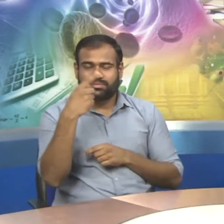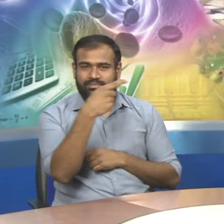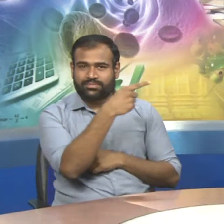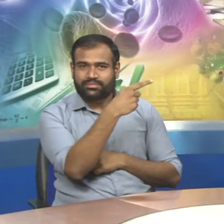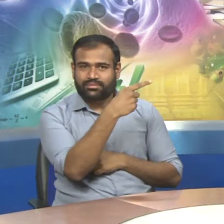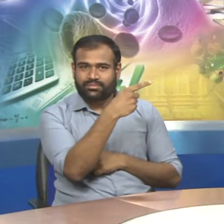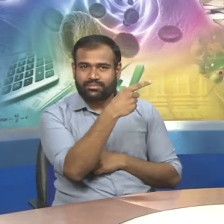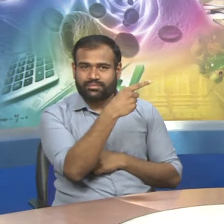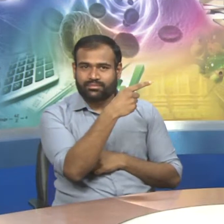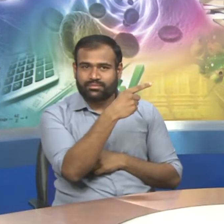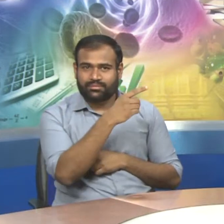You can see the word